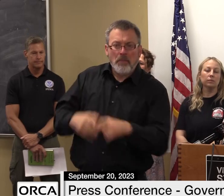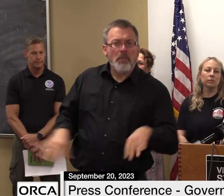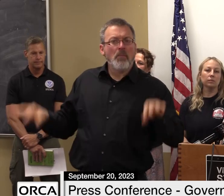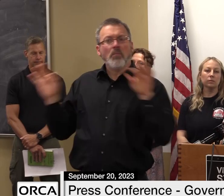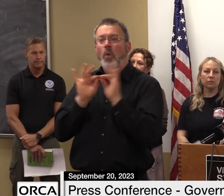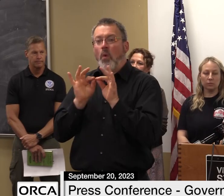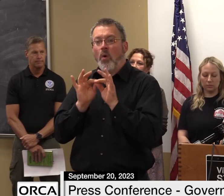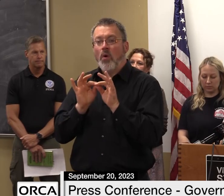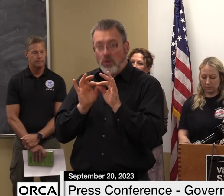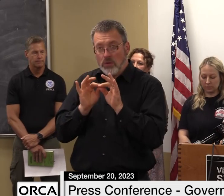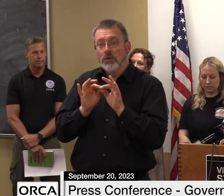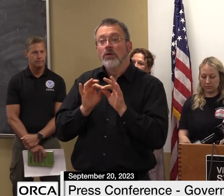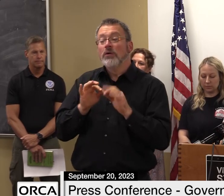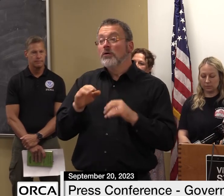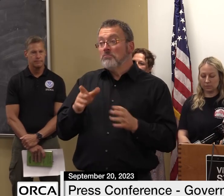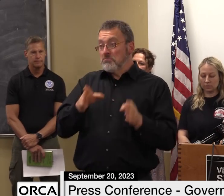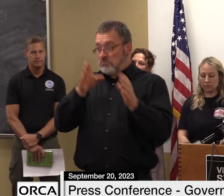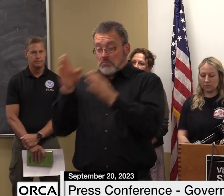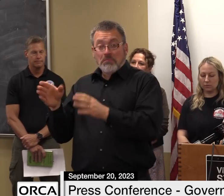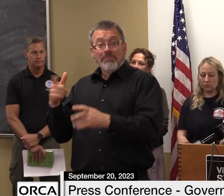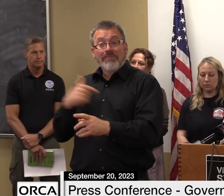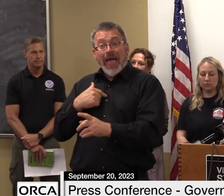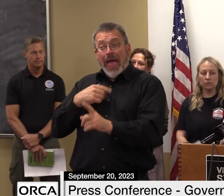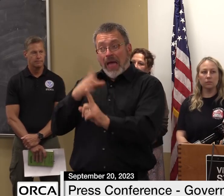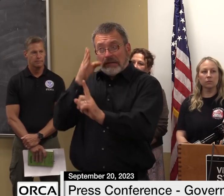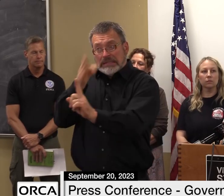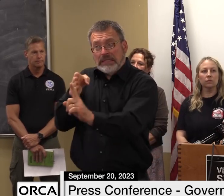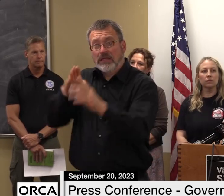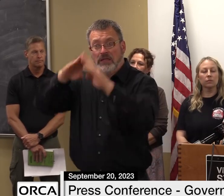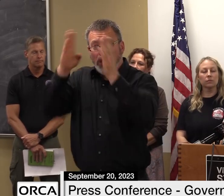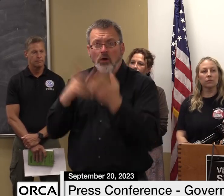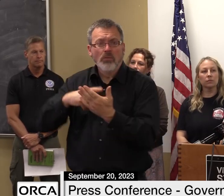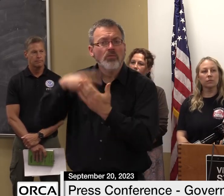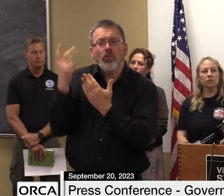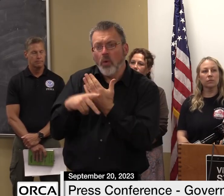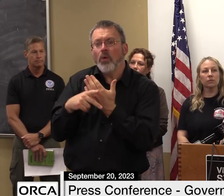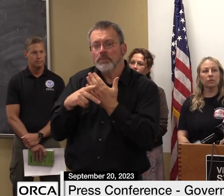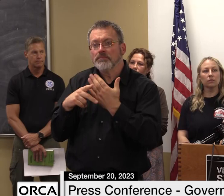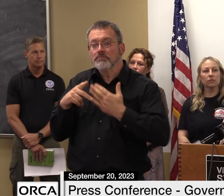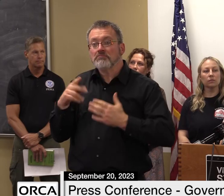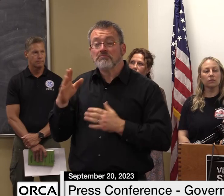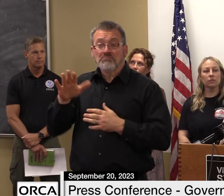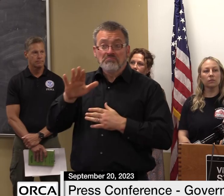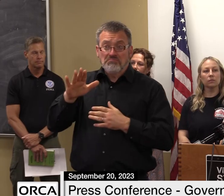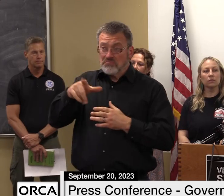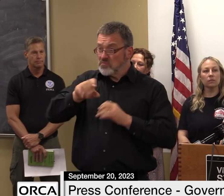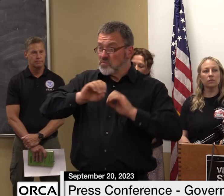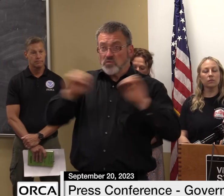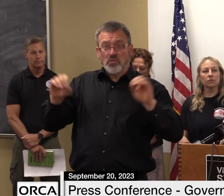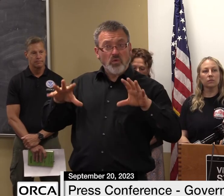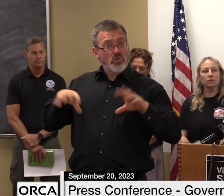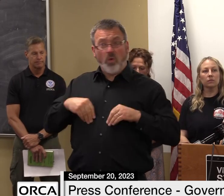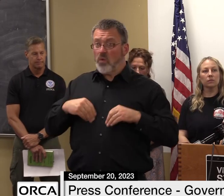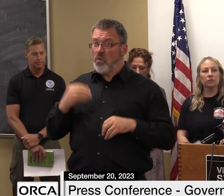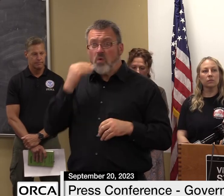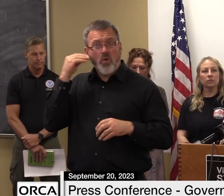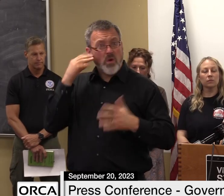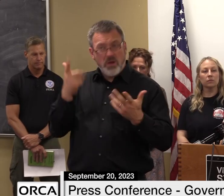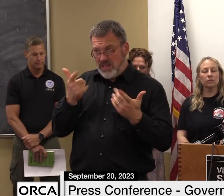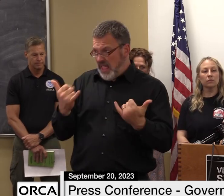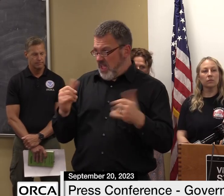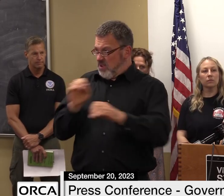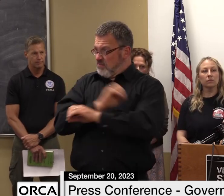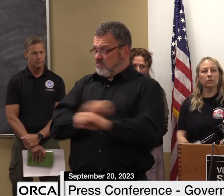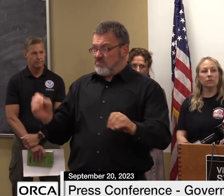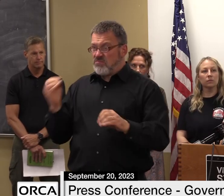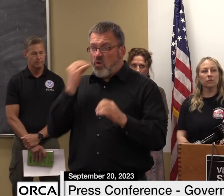housing program, please, if you do not have your own home right now, if you are unhoused because of the flood, please engage